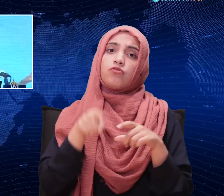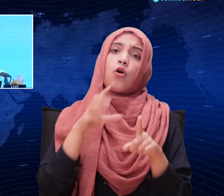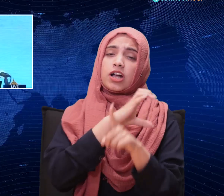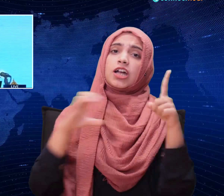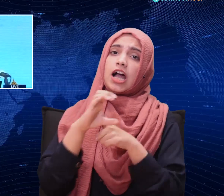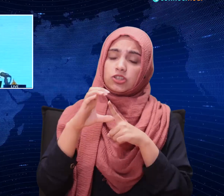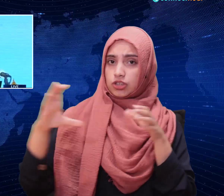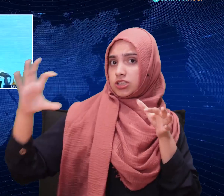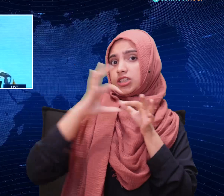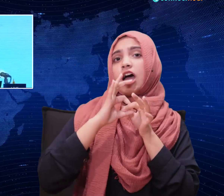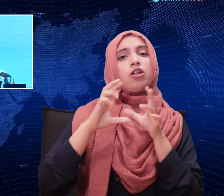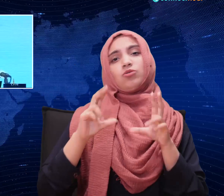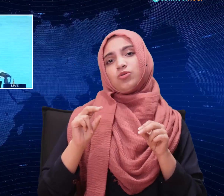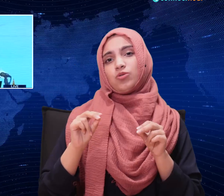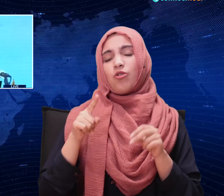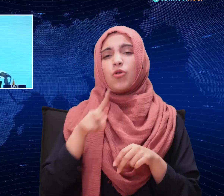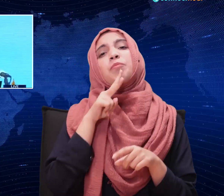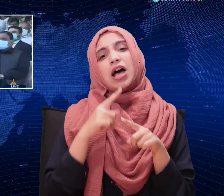or religion.